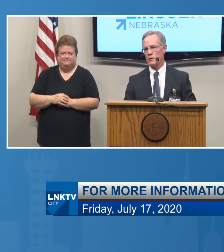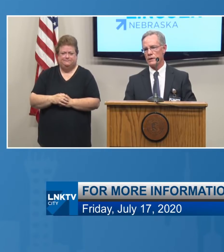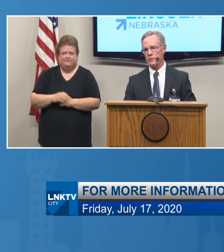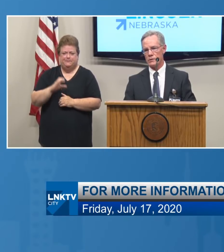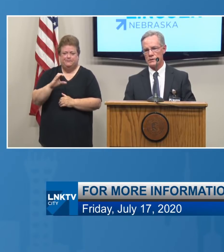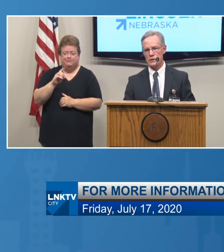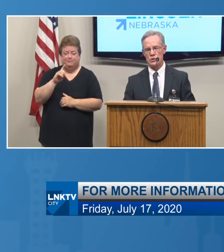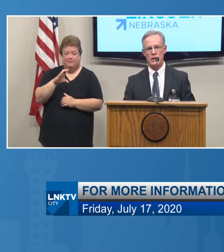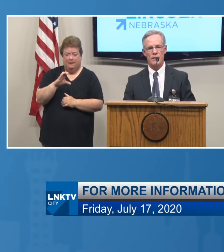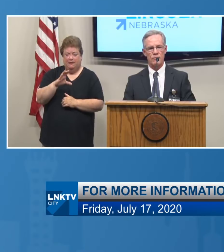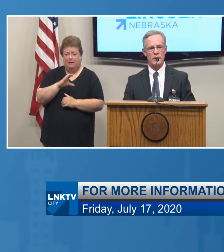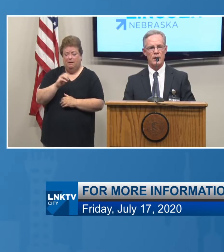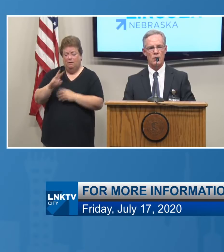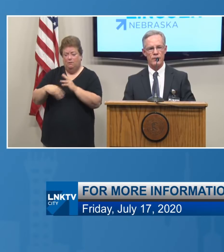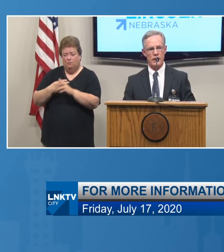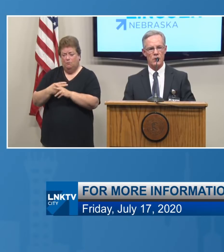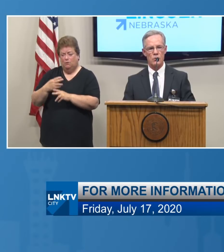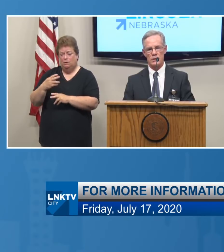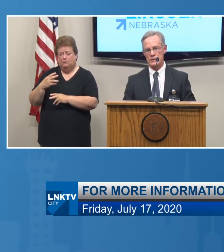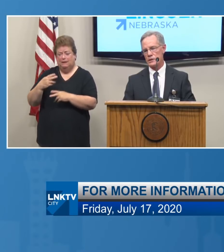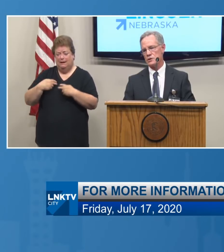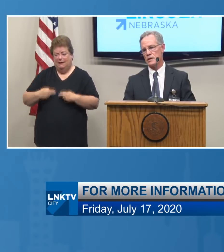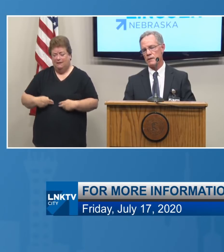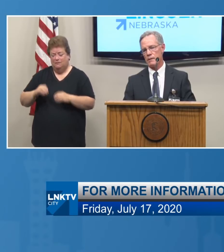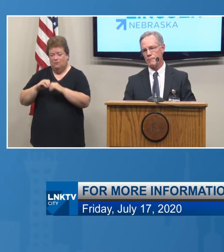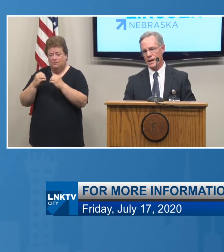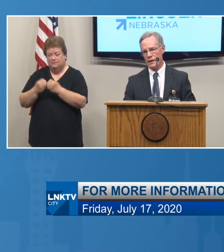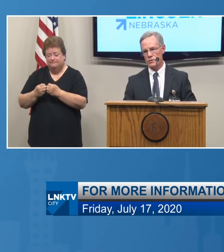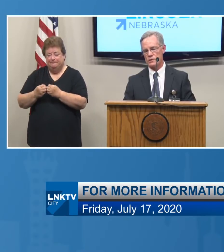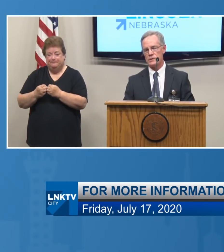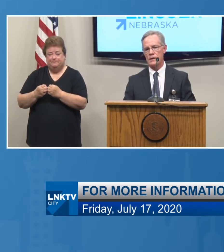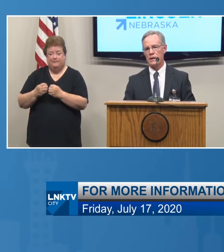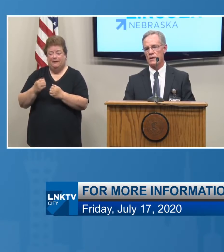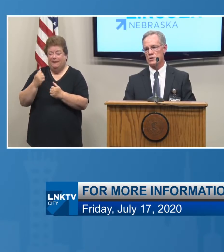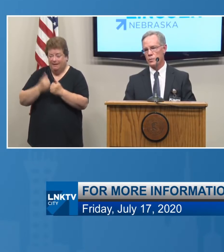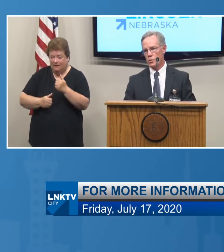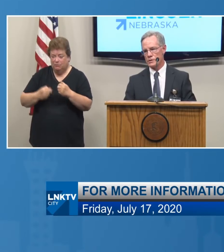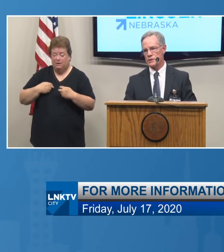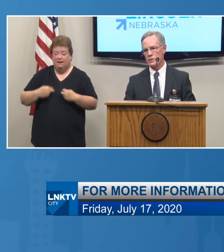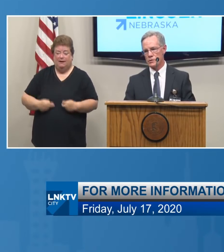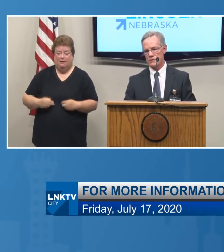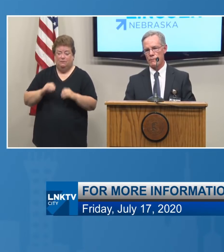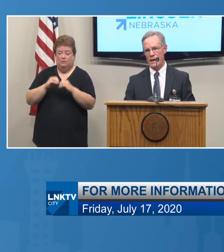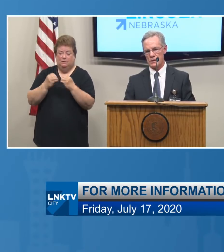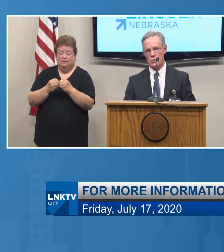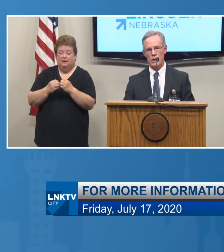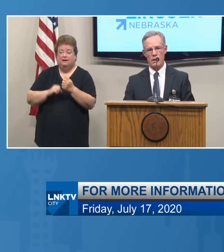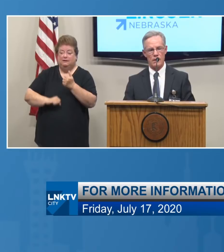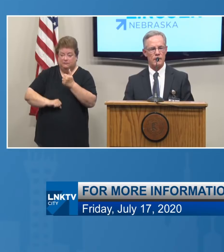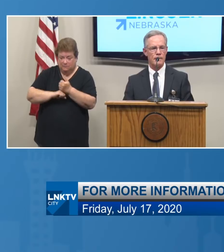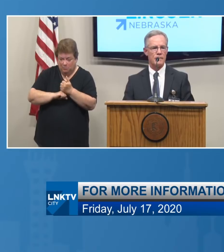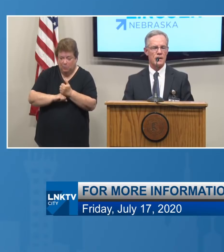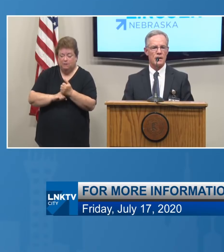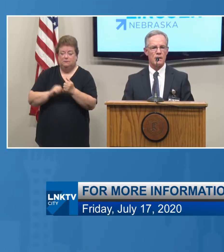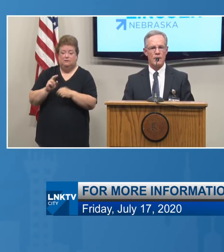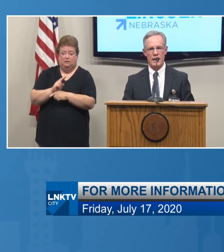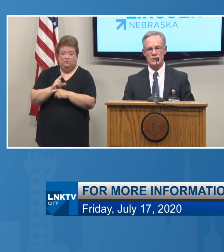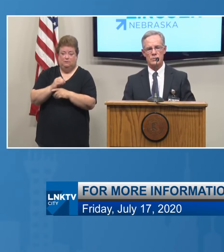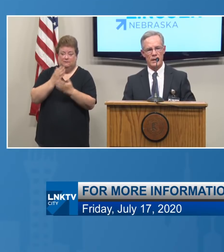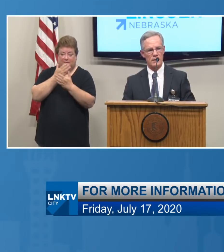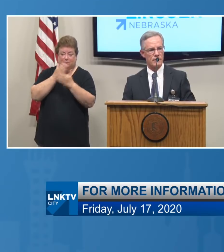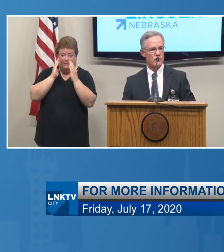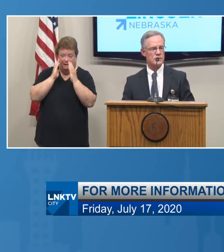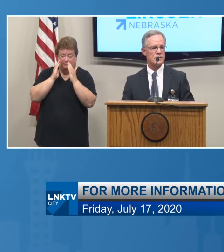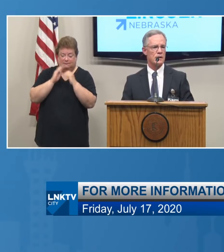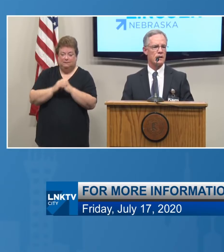CDC, the World Health Organization, every healthcare organization that matters supports the use of mask wear. Okay,